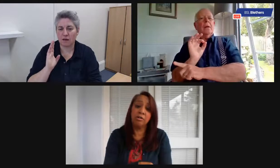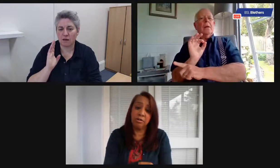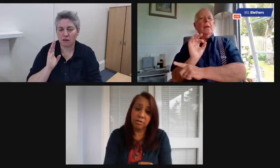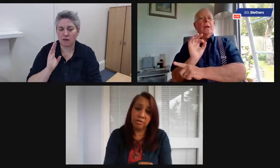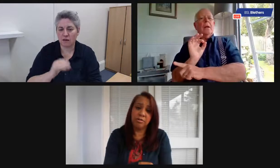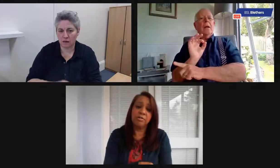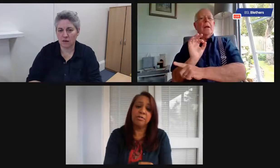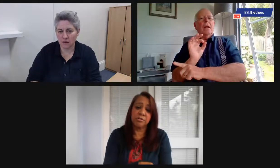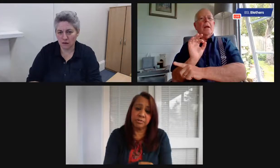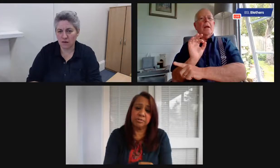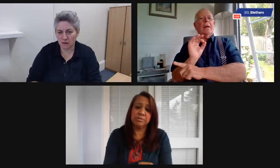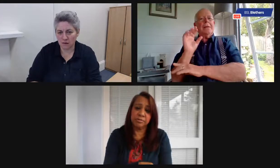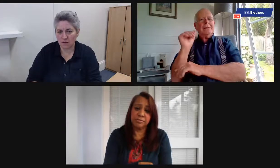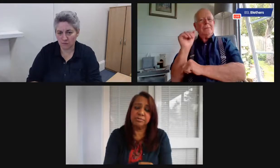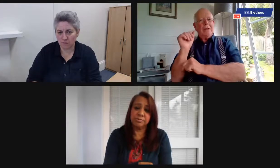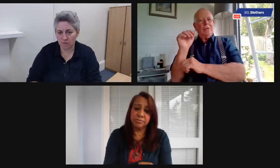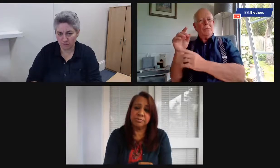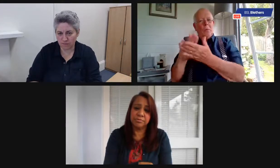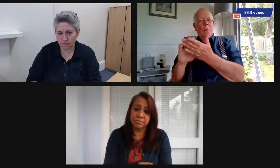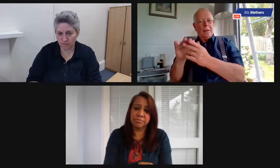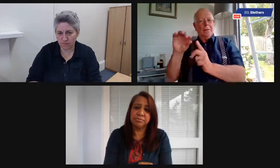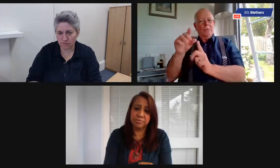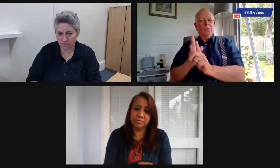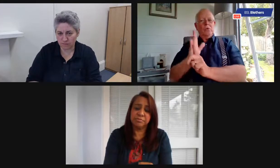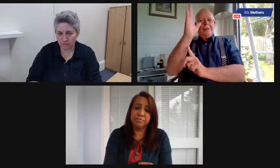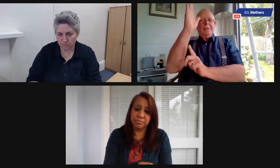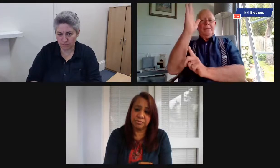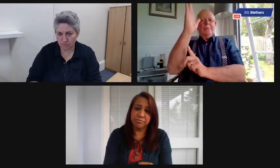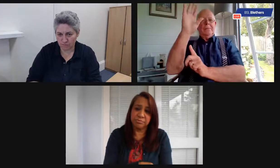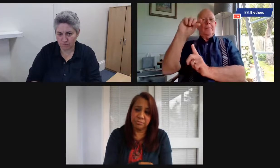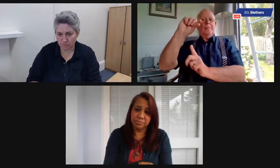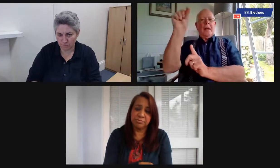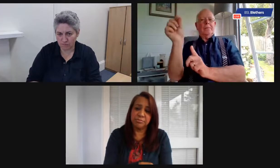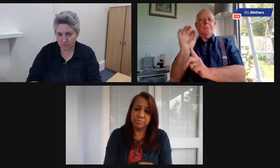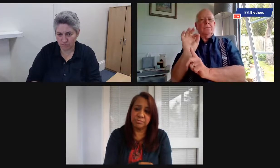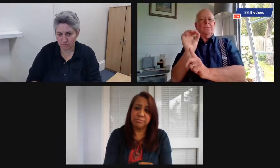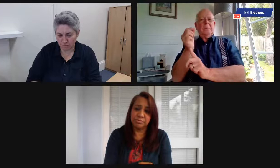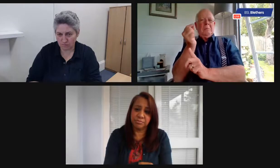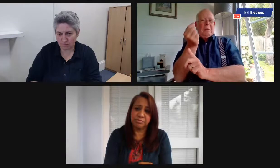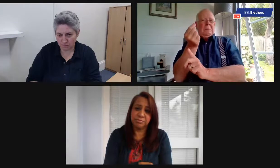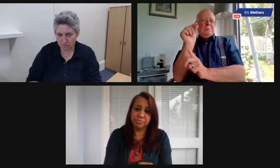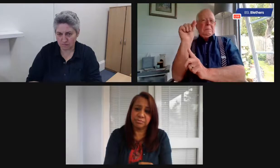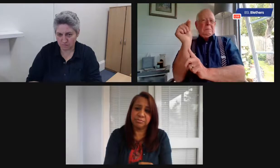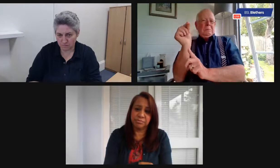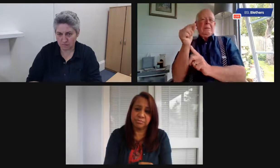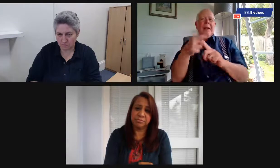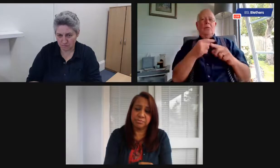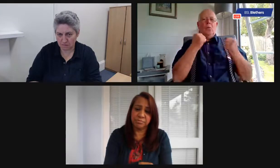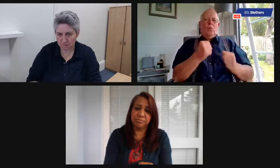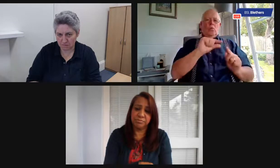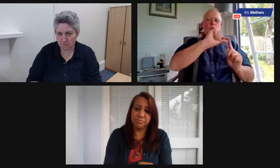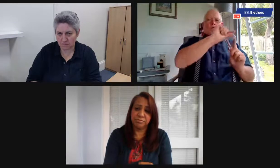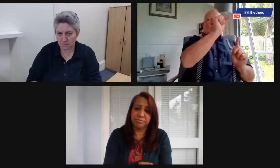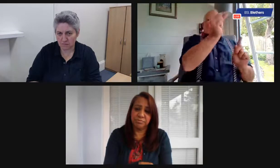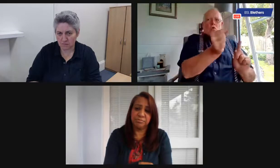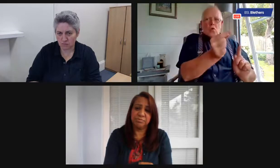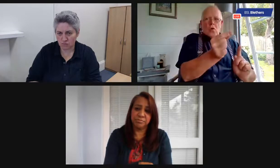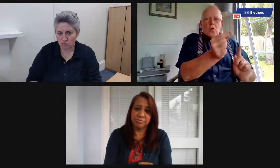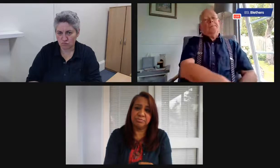uh-huh. whereas the Spanish bluebell will go straight with the bluebell at the top of a straight stem. It doesn't bend very much. It